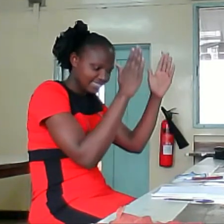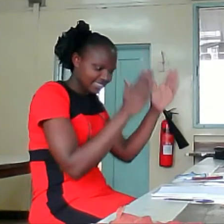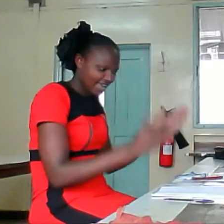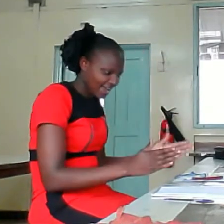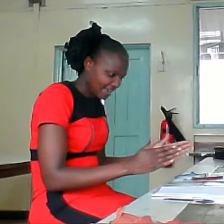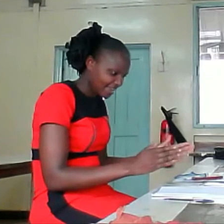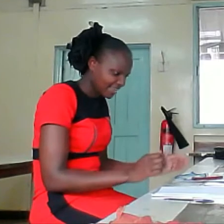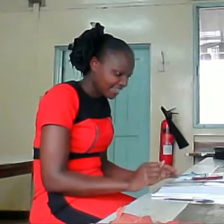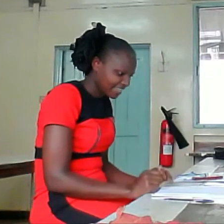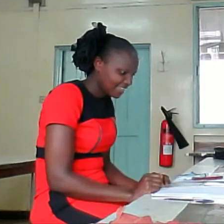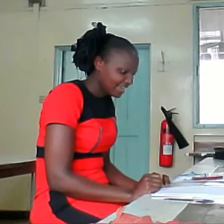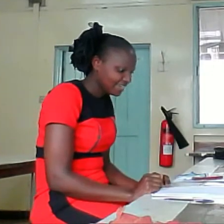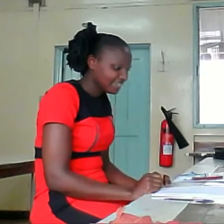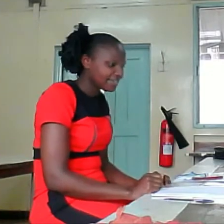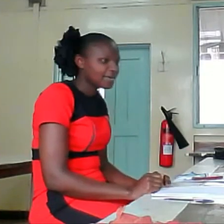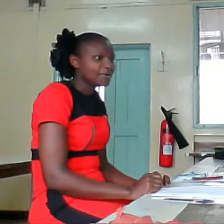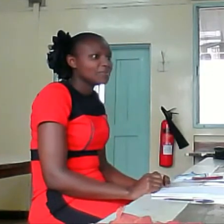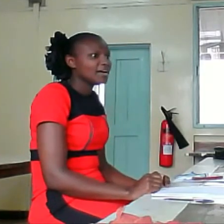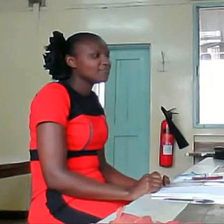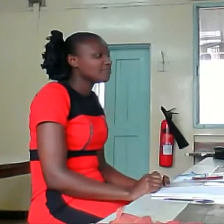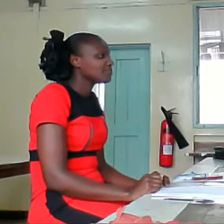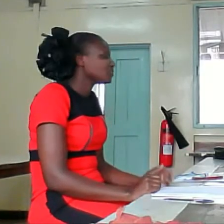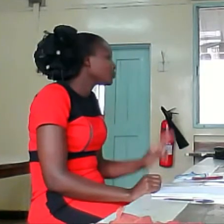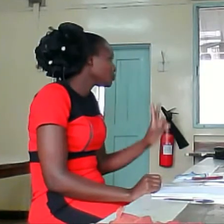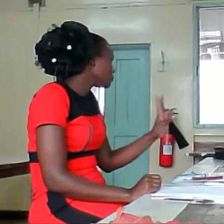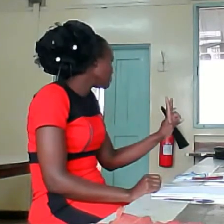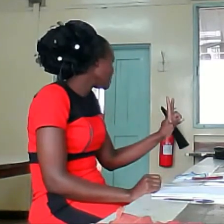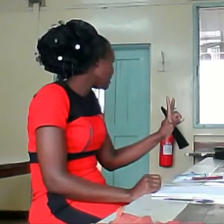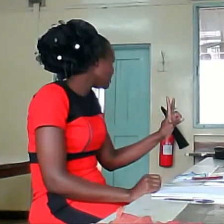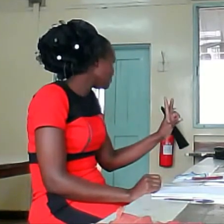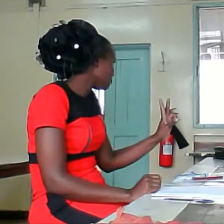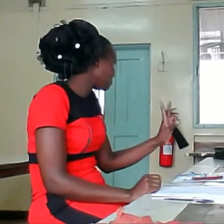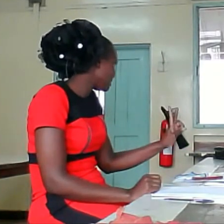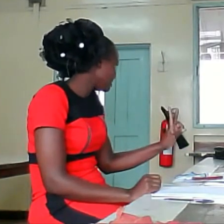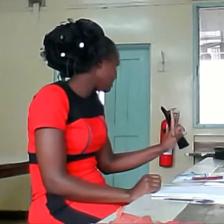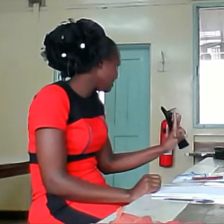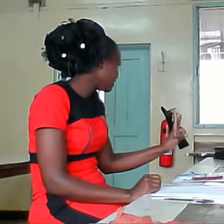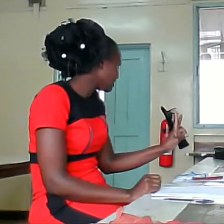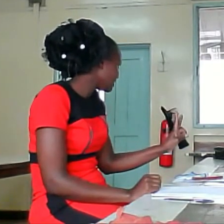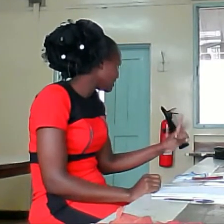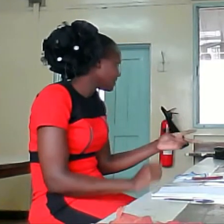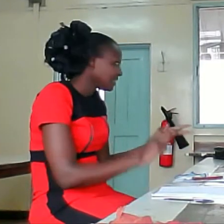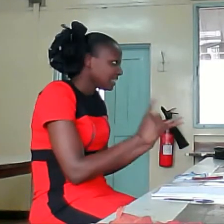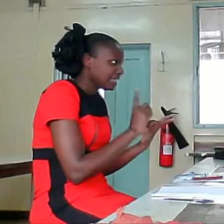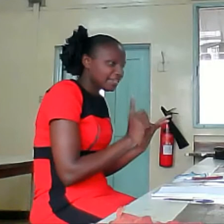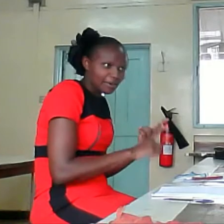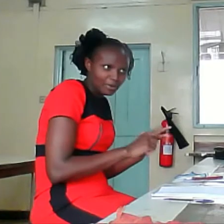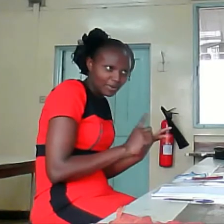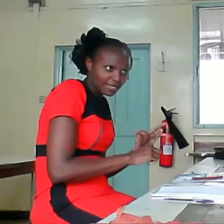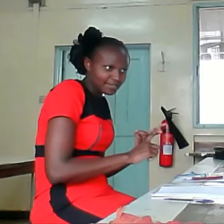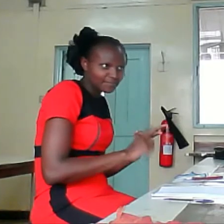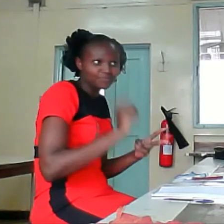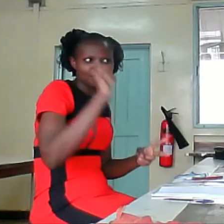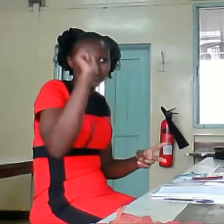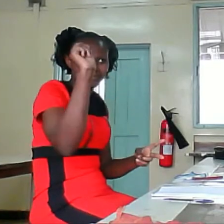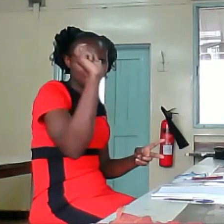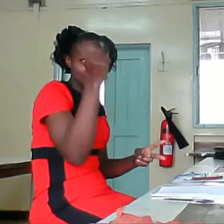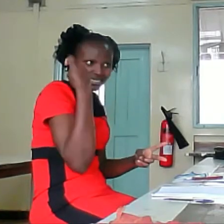Minister. Then we have two signs for president. Number one,